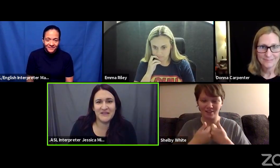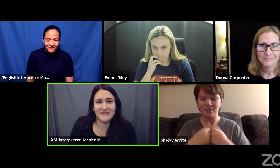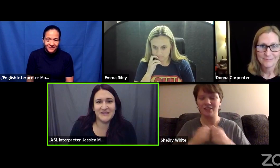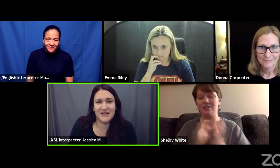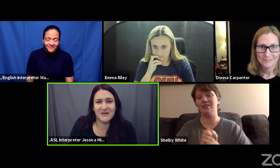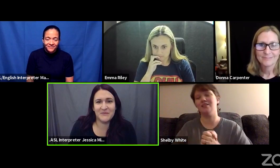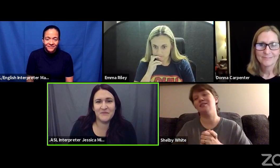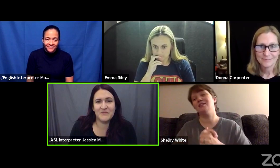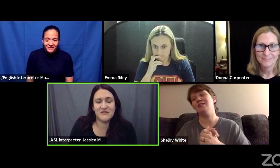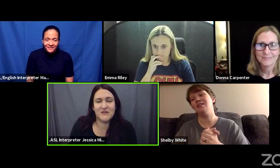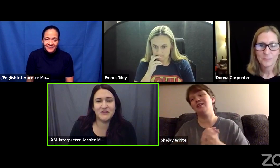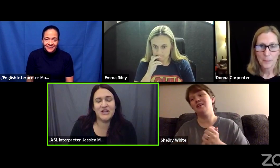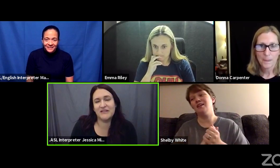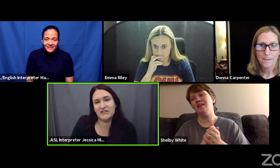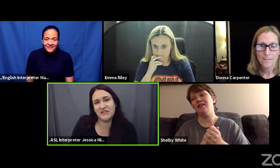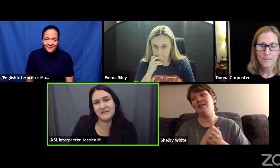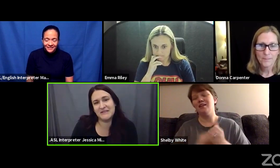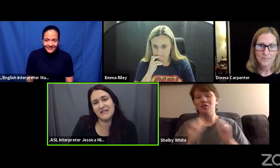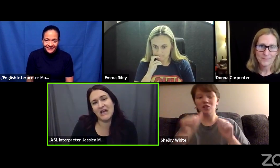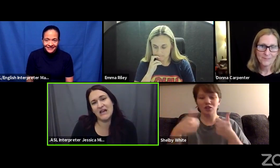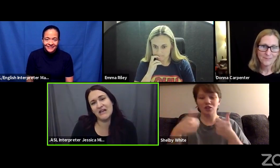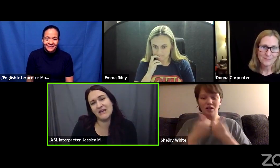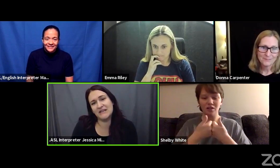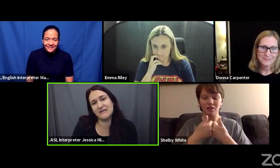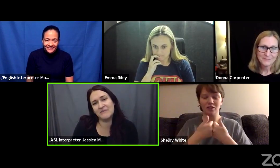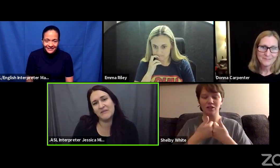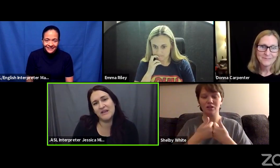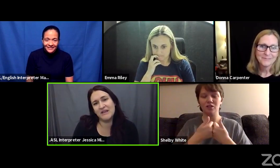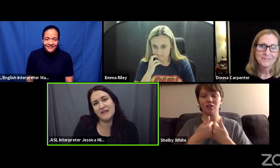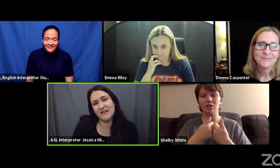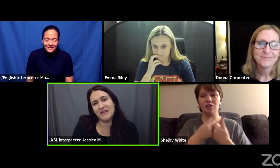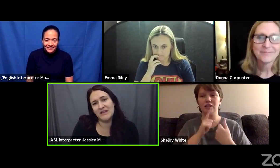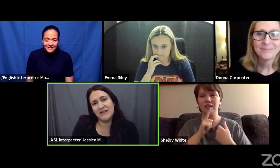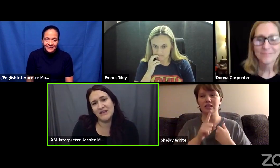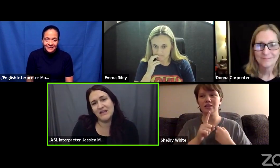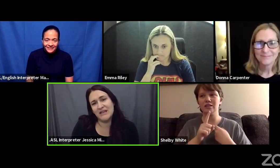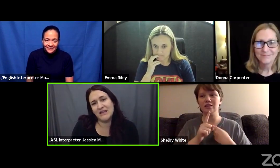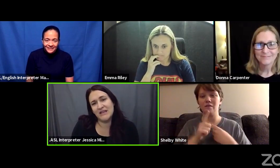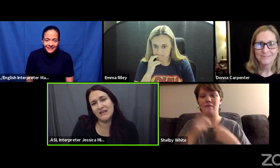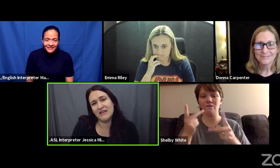Two things. First of all, challenges.